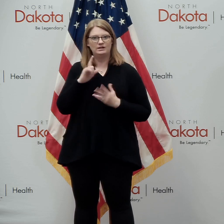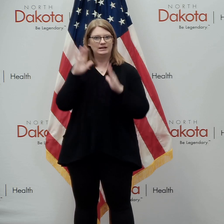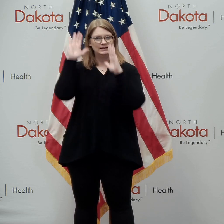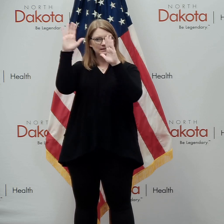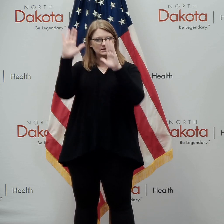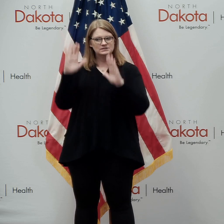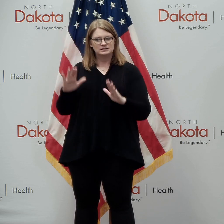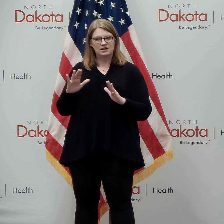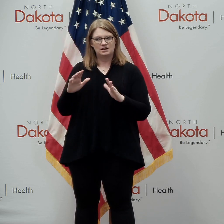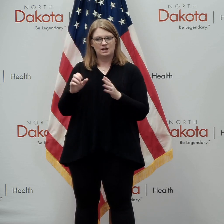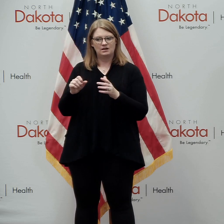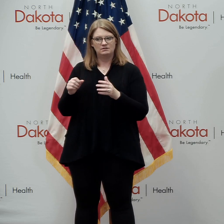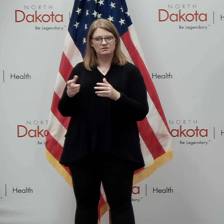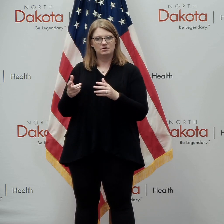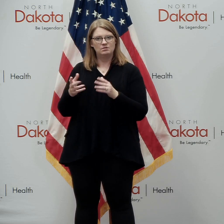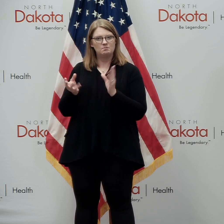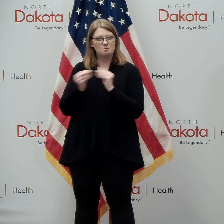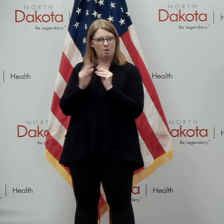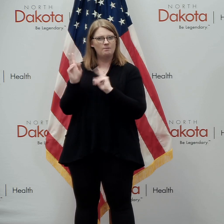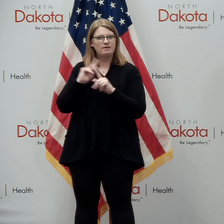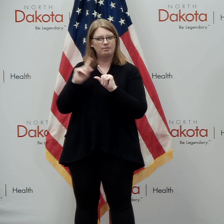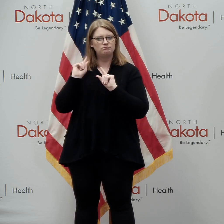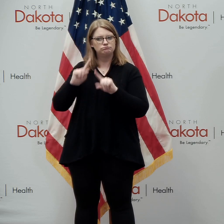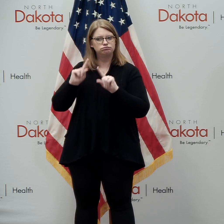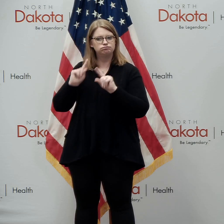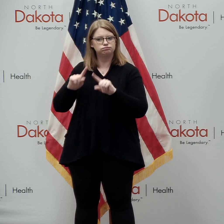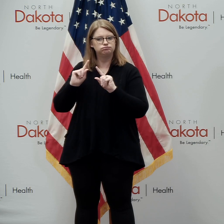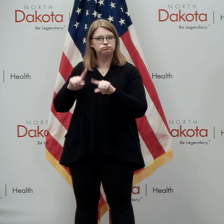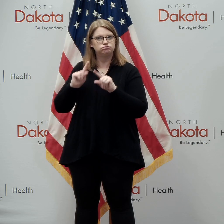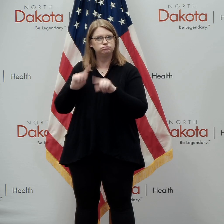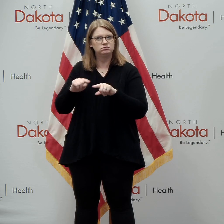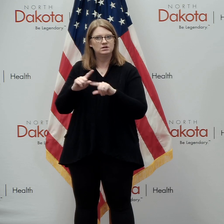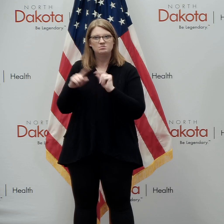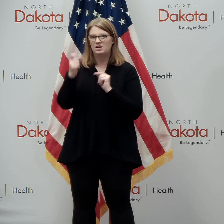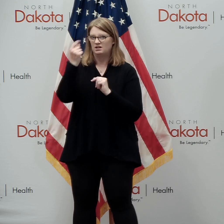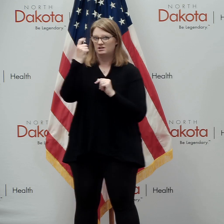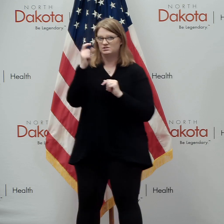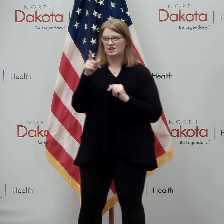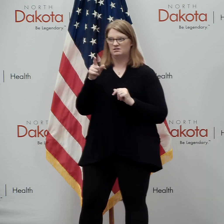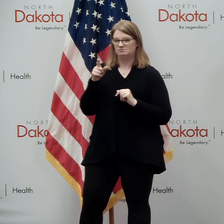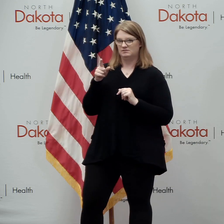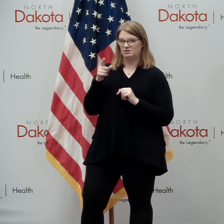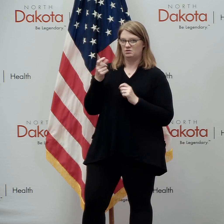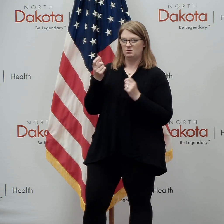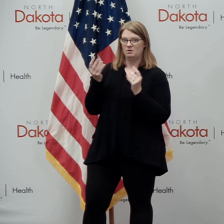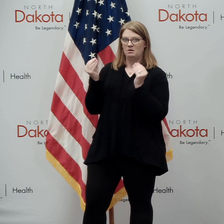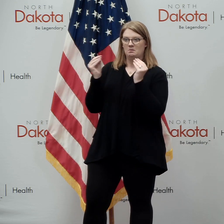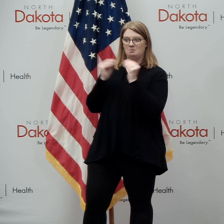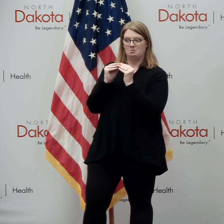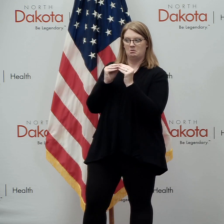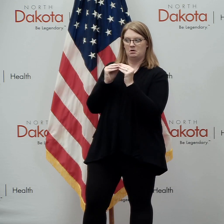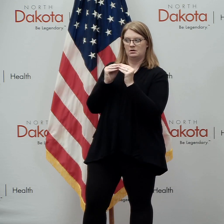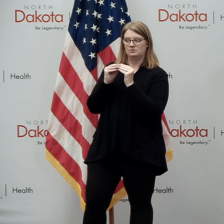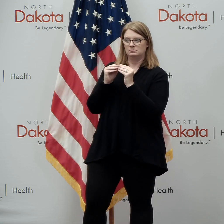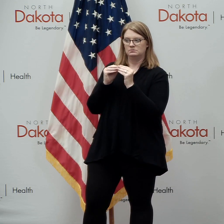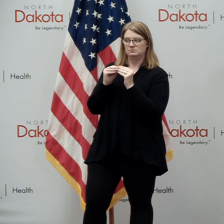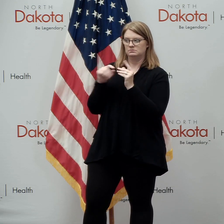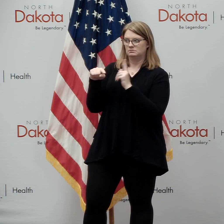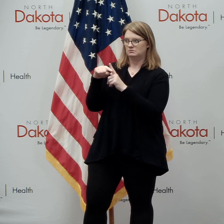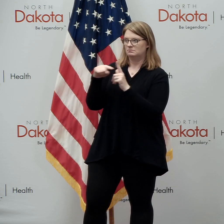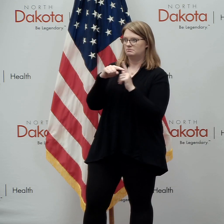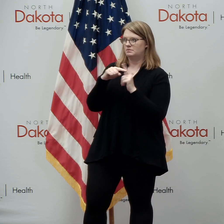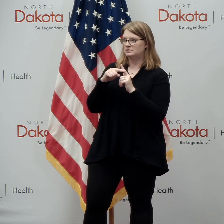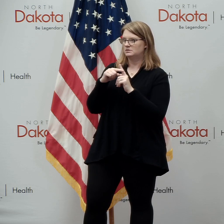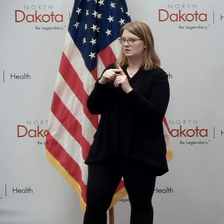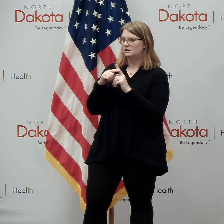to increase in these communities that have high active cases, and everybody was no longer maintaining distance, and people was,